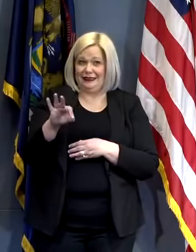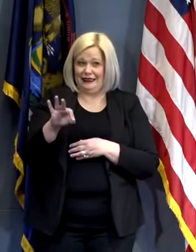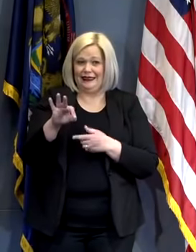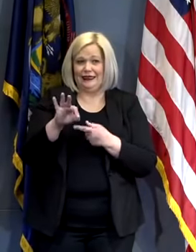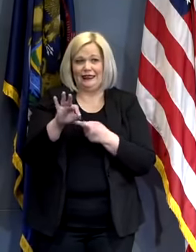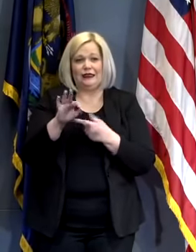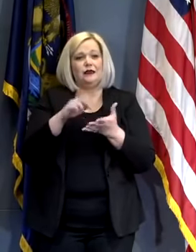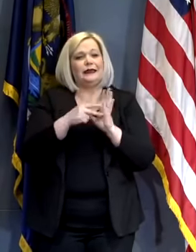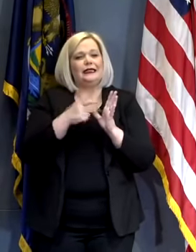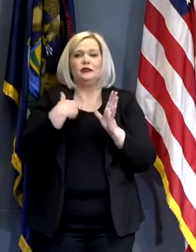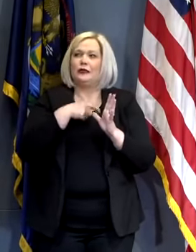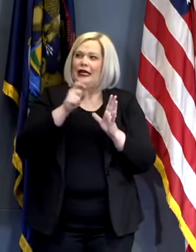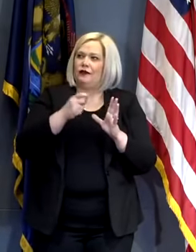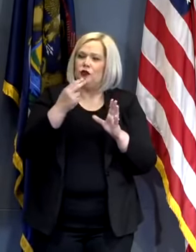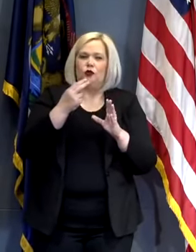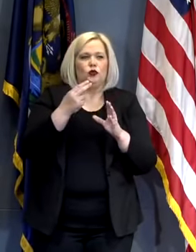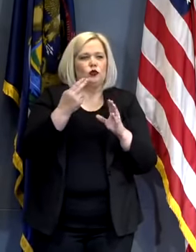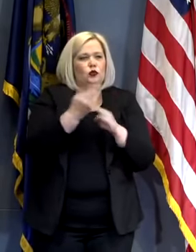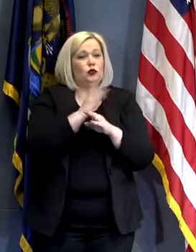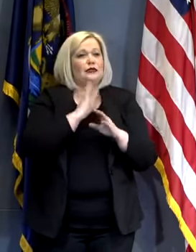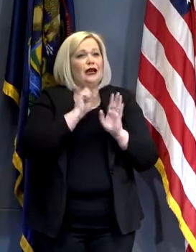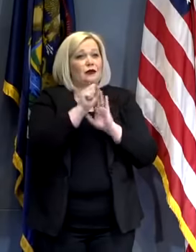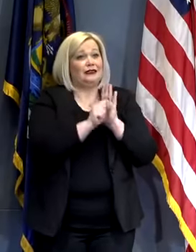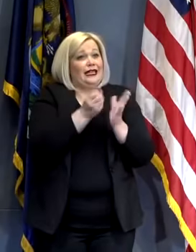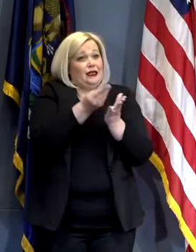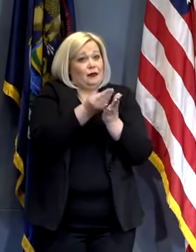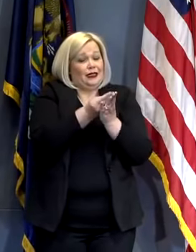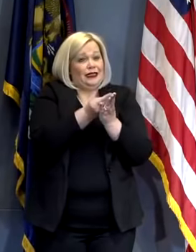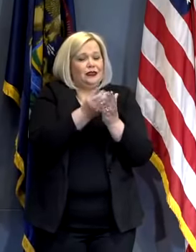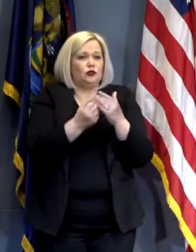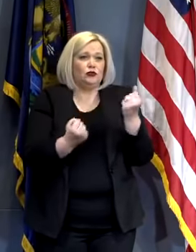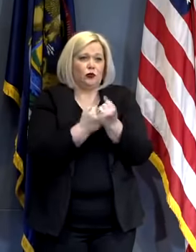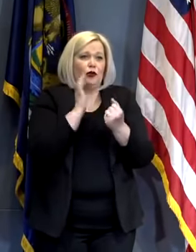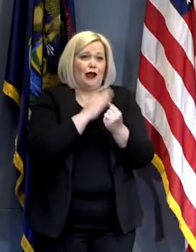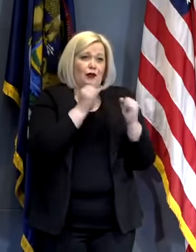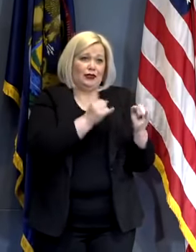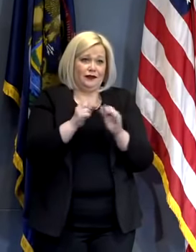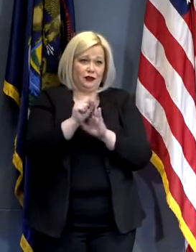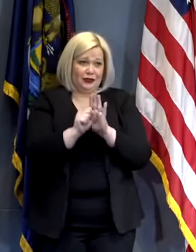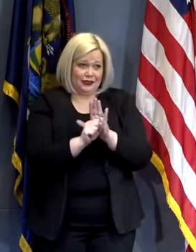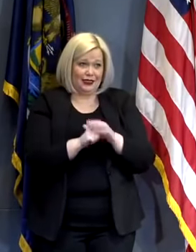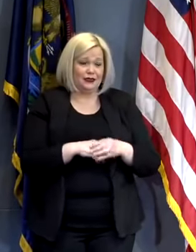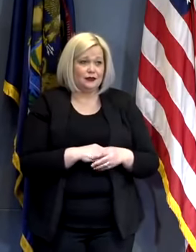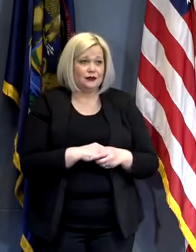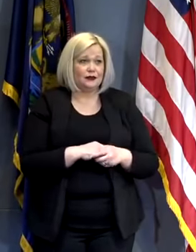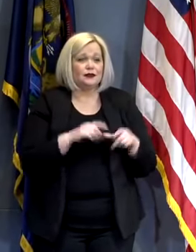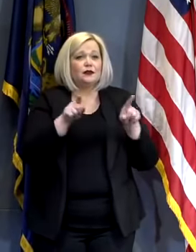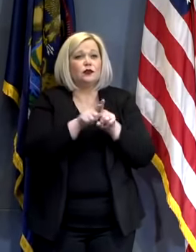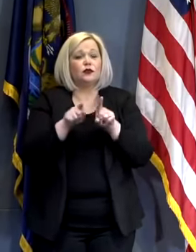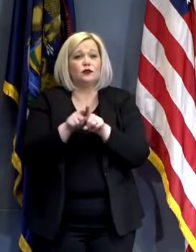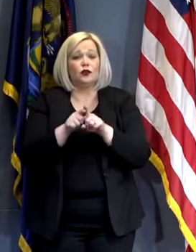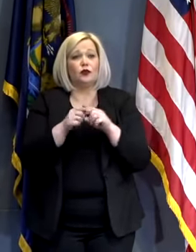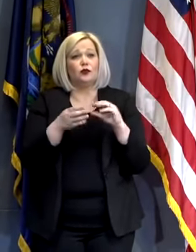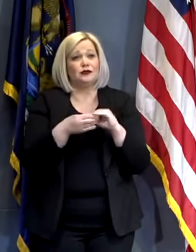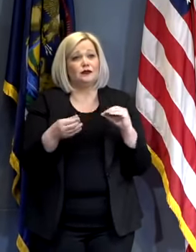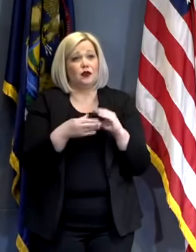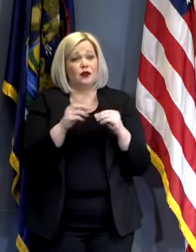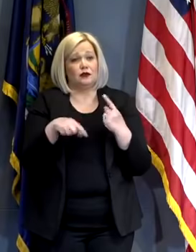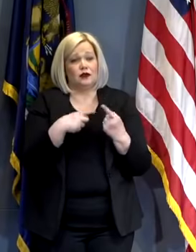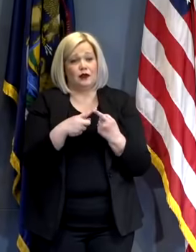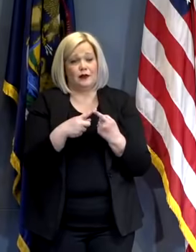use of those dollars at the state level for our individual states. We also talked quite a bit about